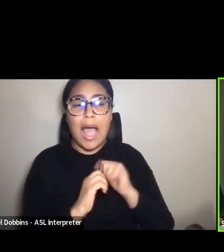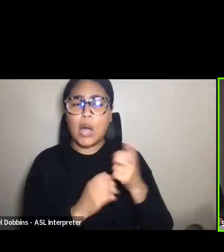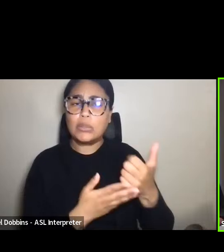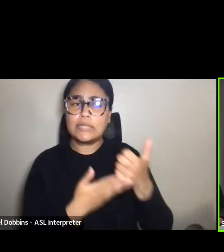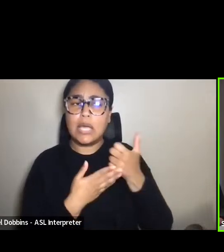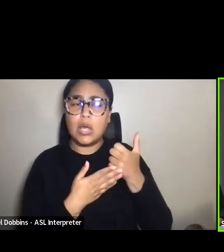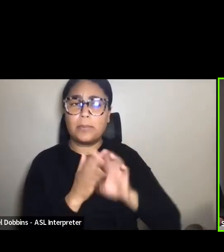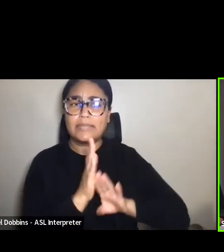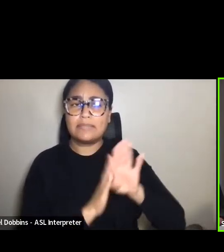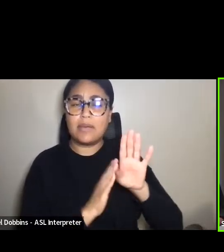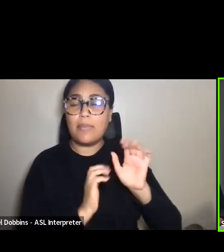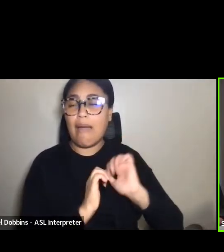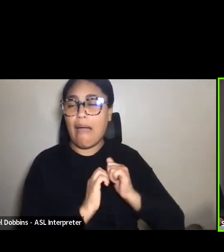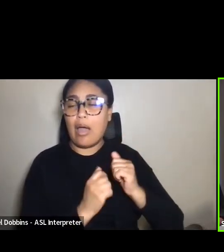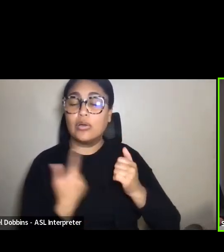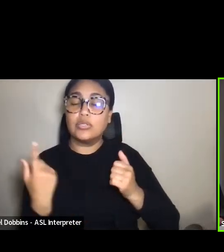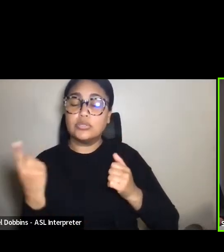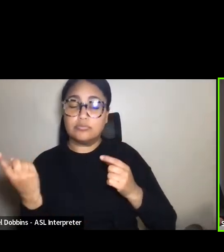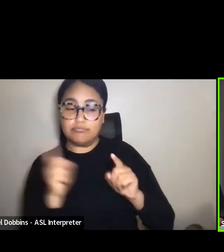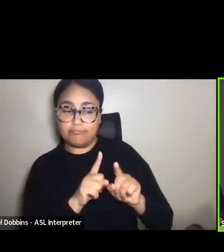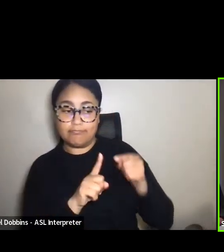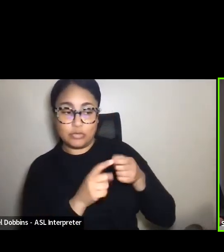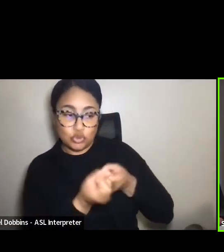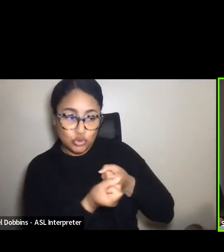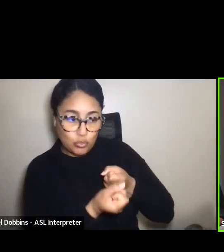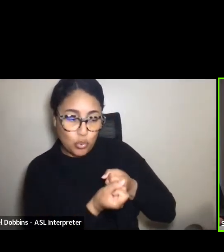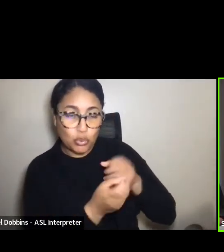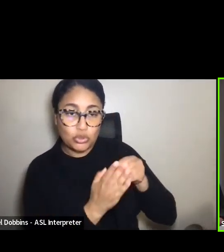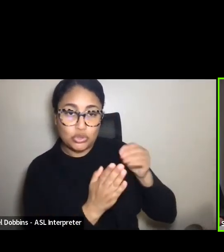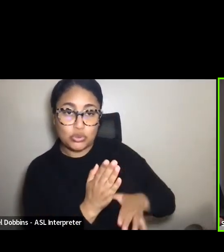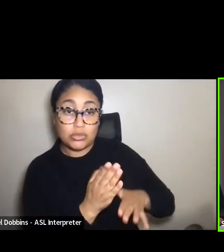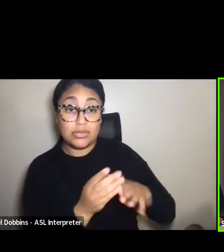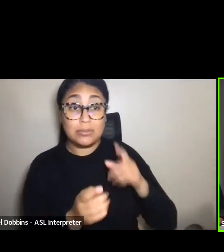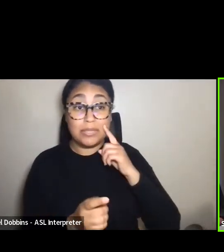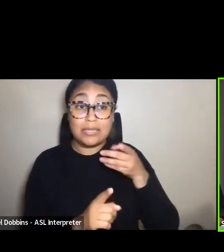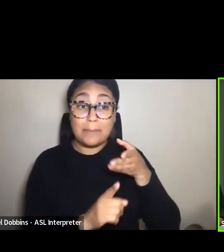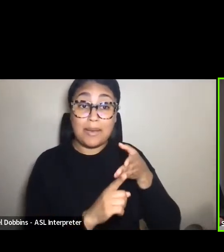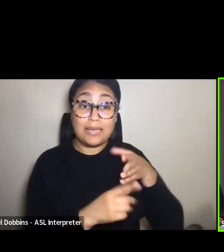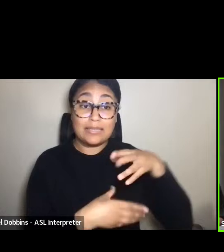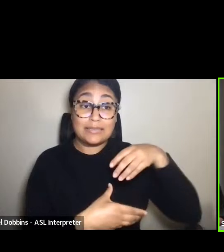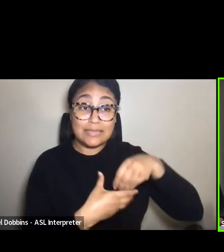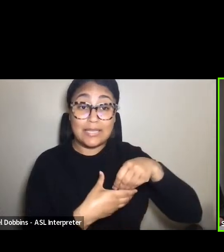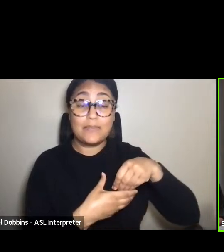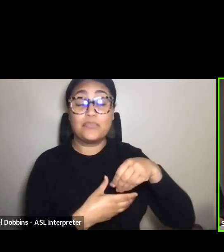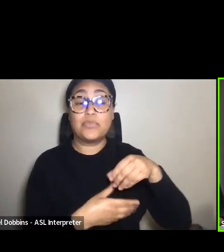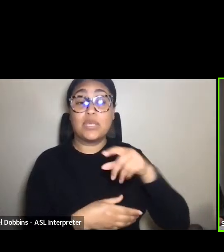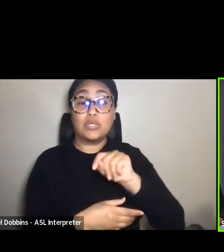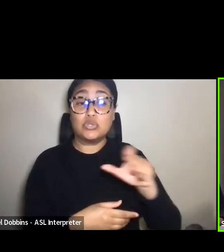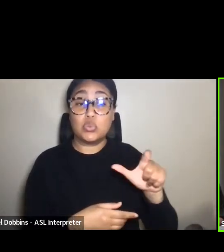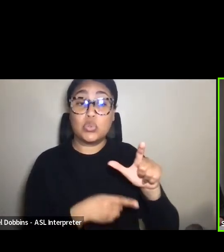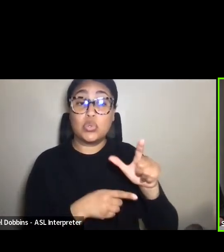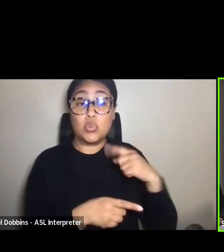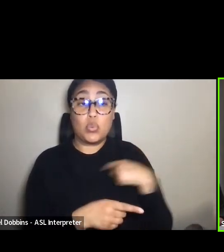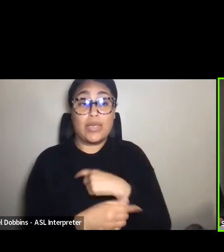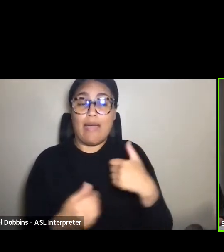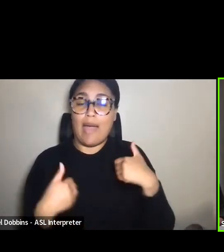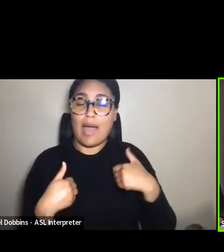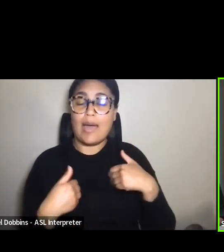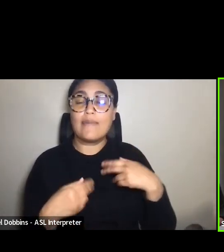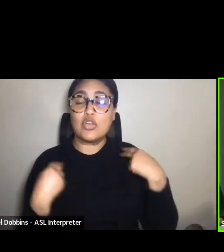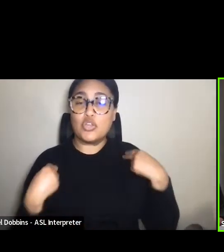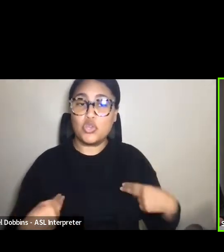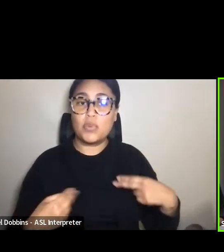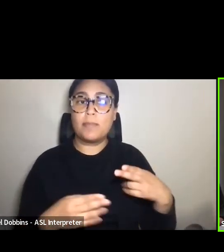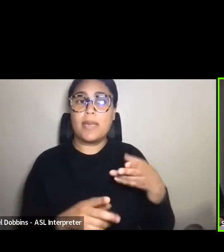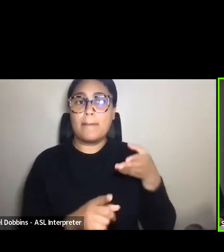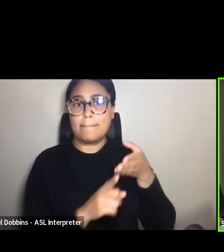me develop? And the bias that's in the tool is because we have human biases, right? And I think that Mhm. piece of it